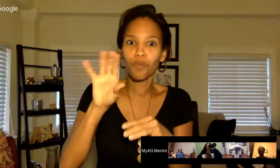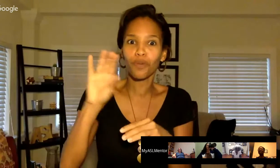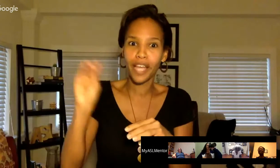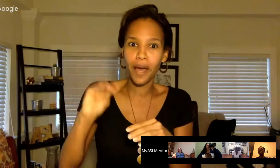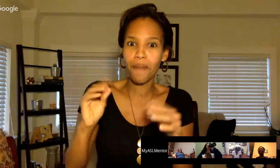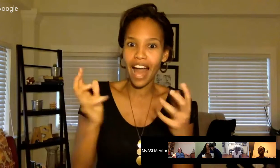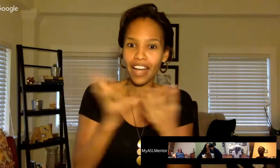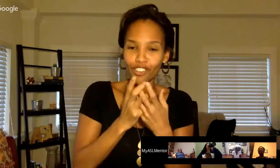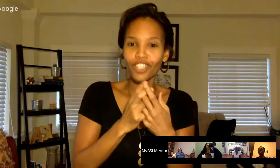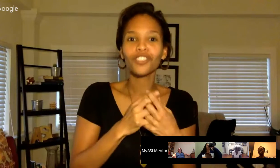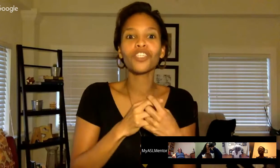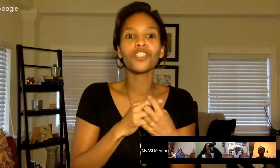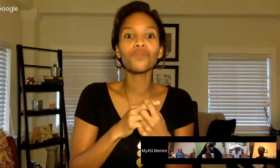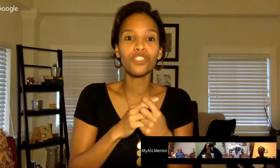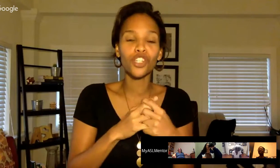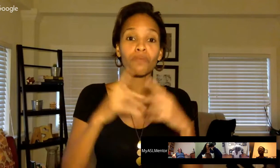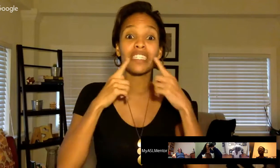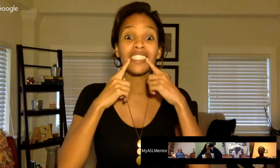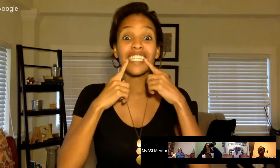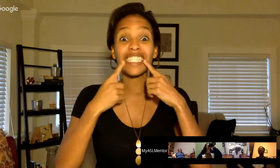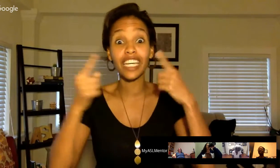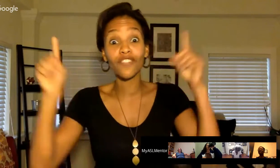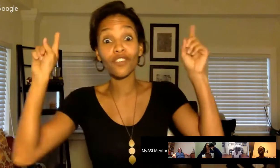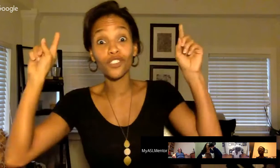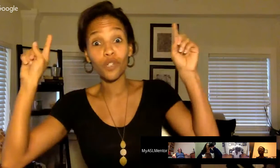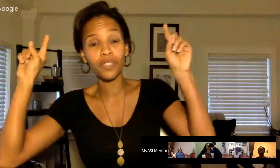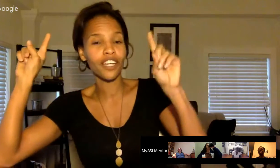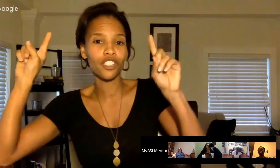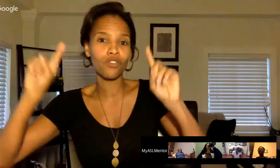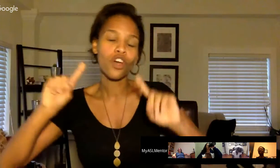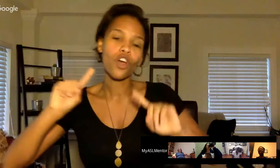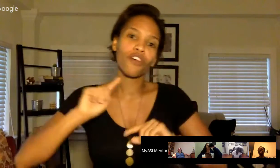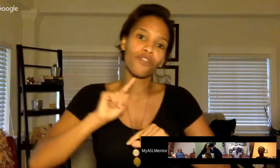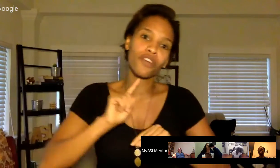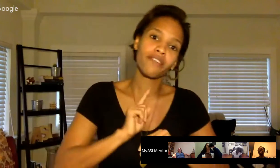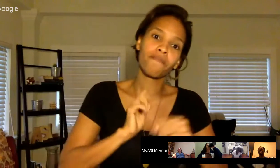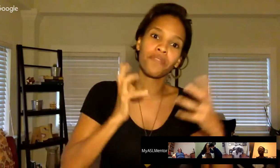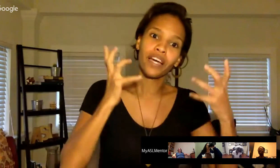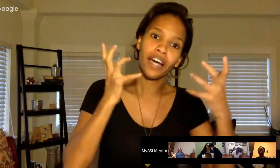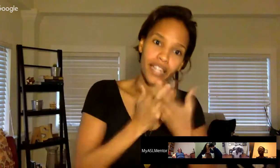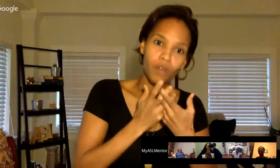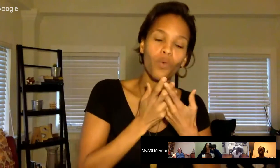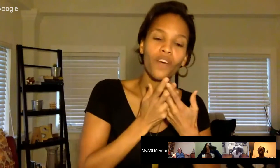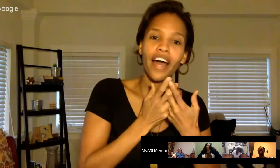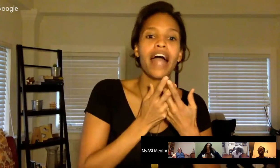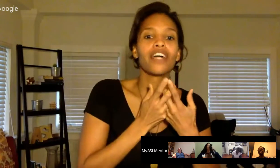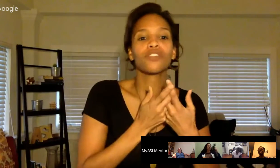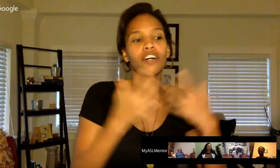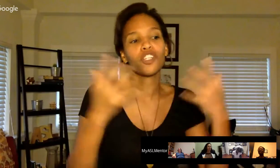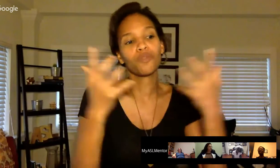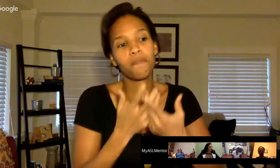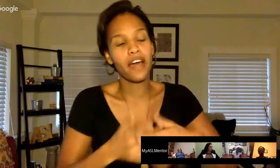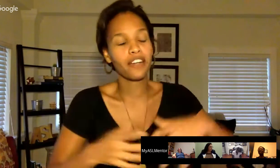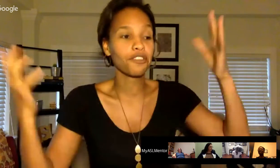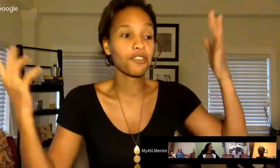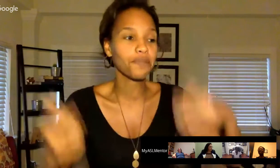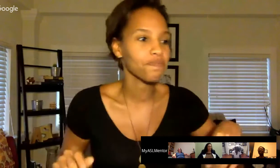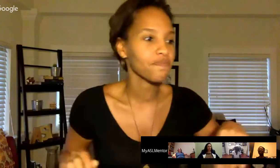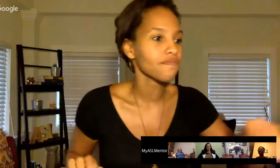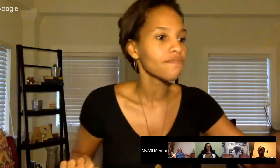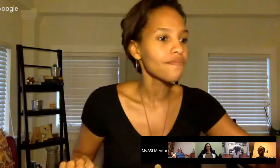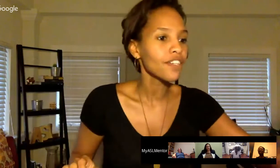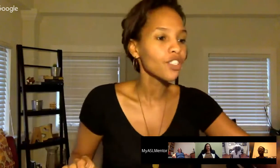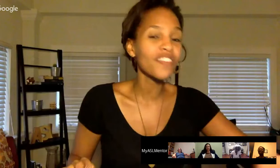have a 100% match. So they use the term a successful interpretation rather than one that actually 100%